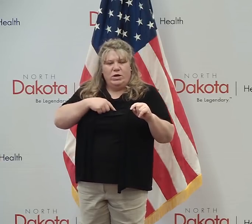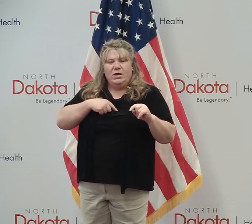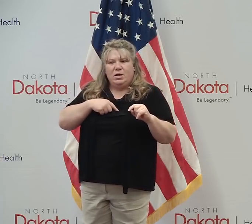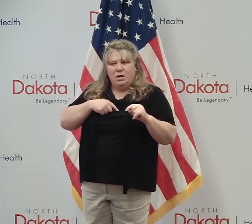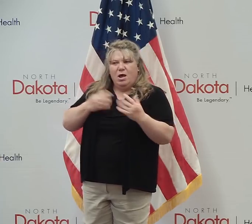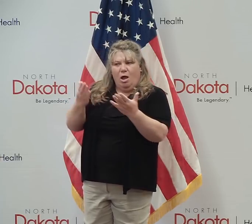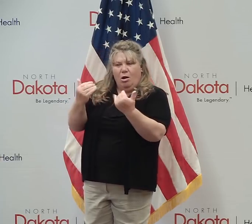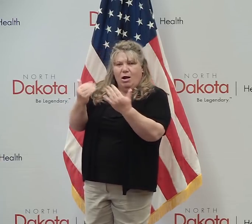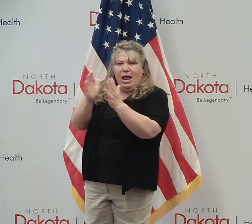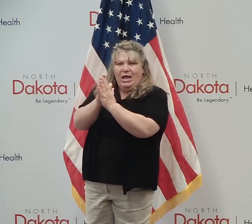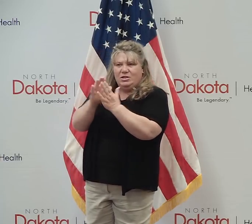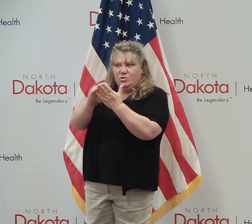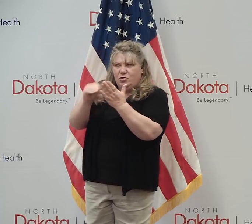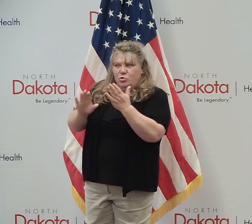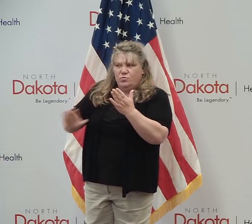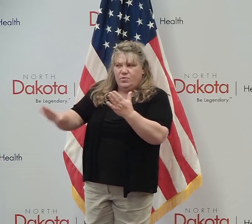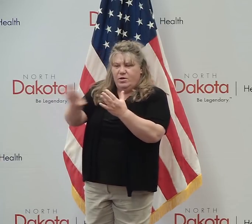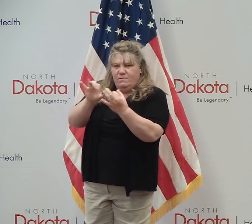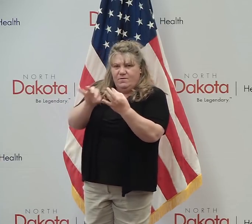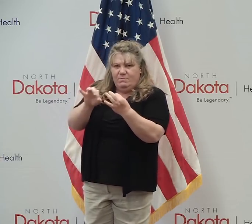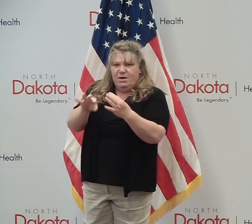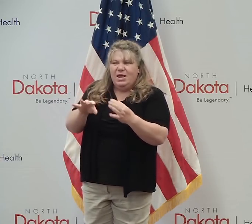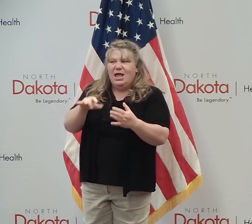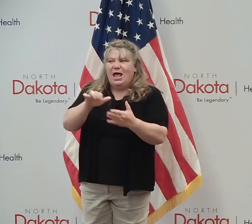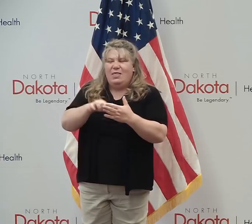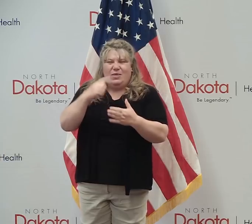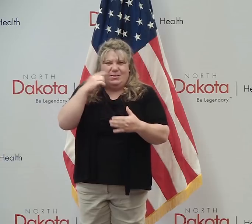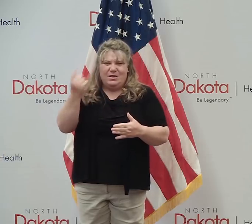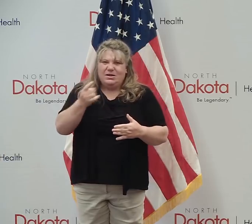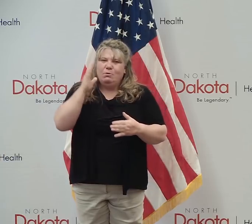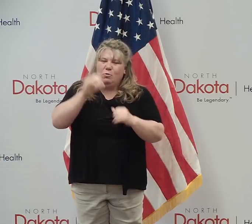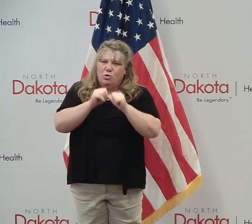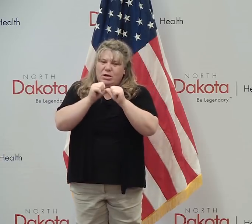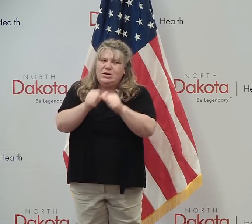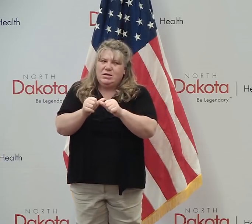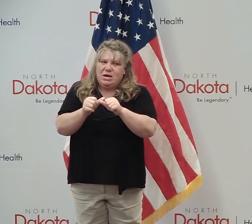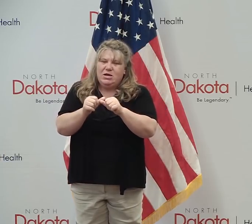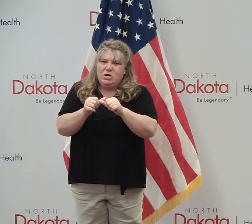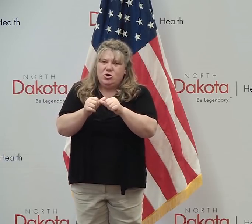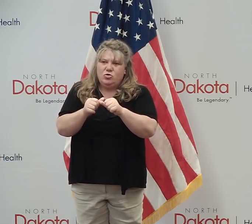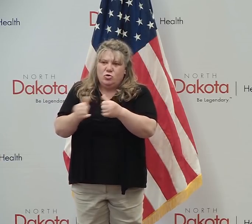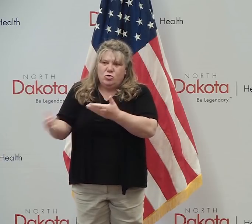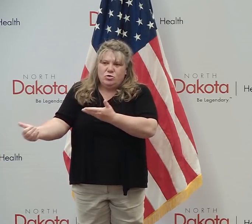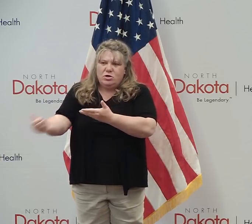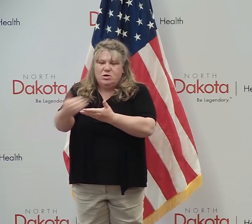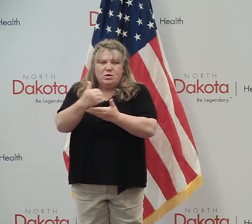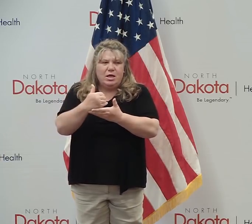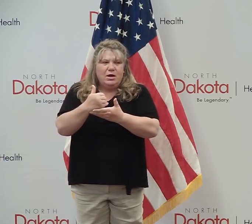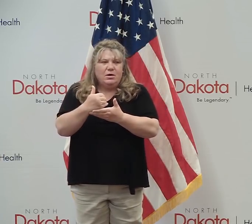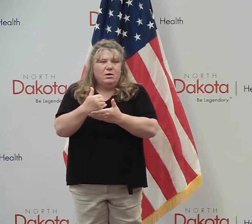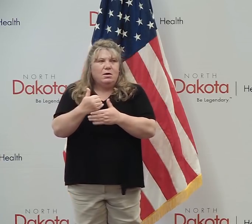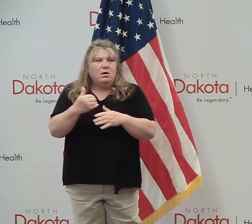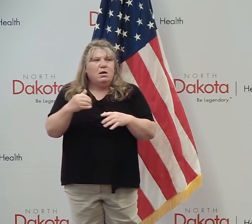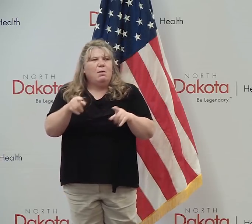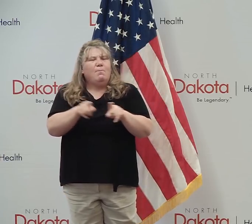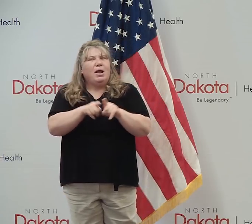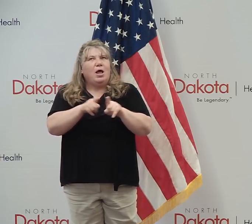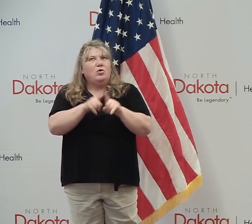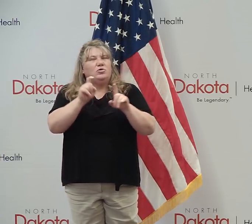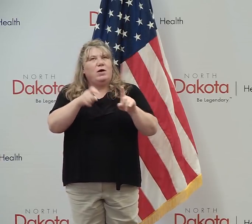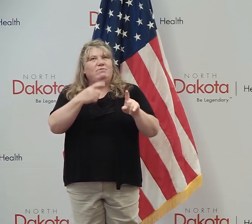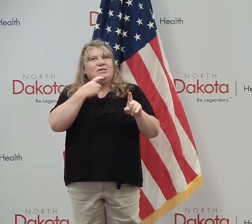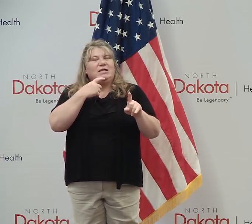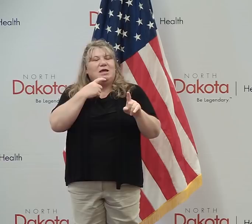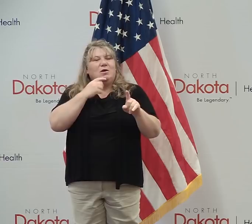engaging with our students as a follow-up. So I think that's something that we'll continue to work towards. I would step back and start with, we